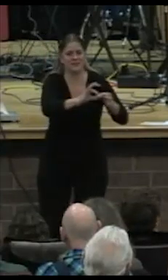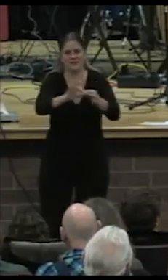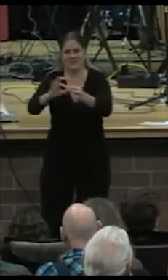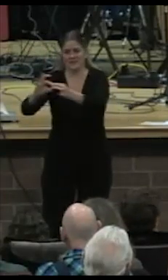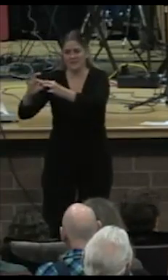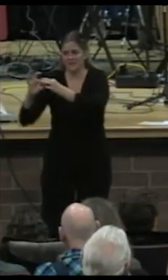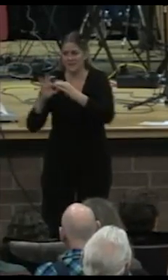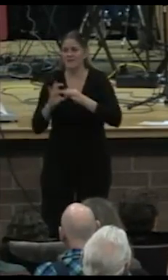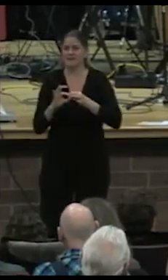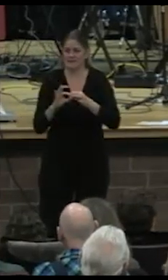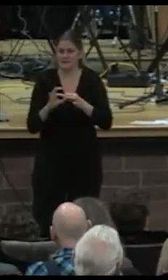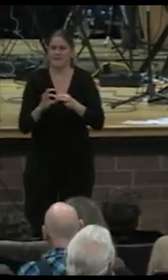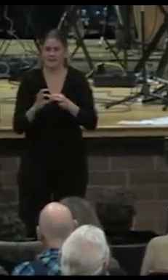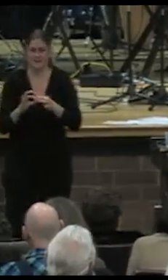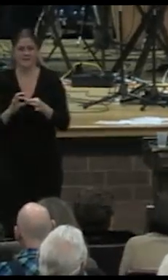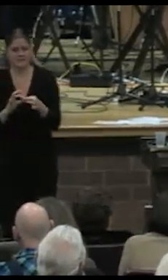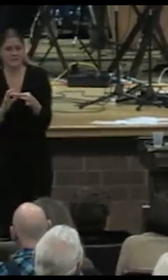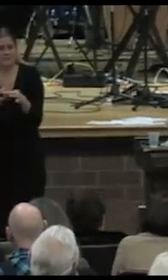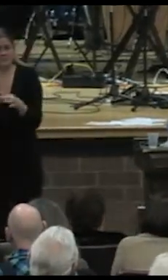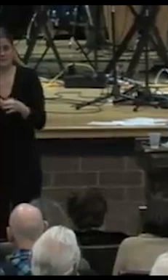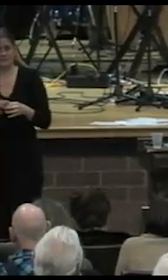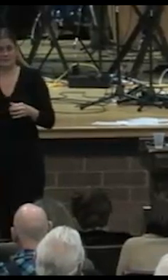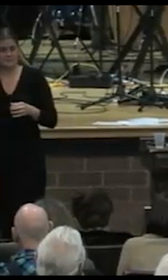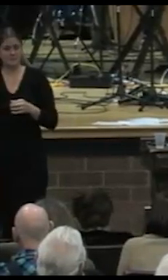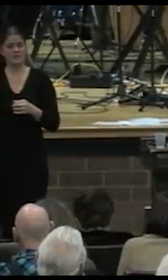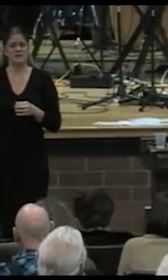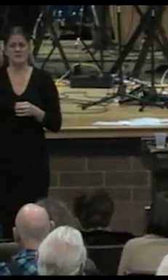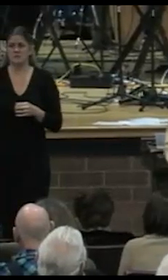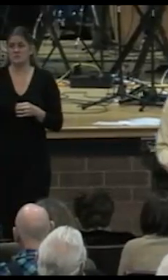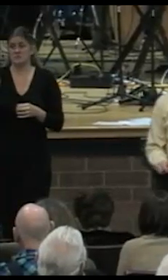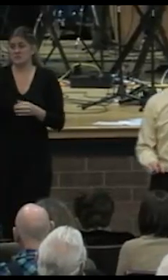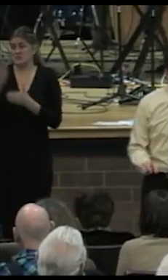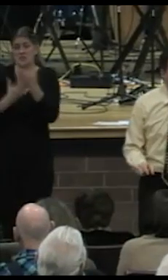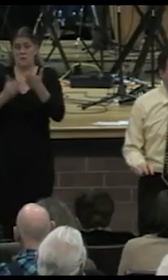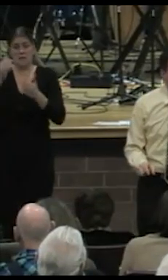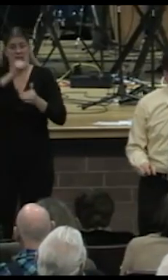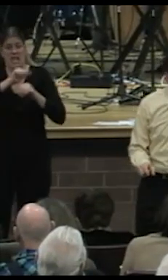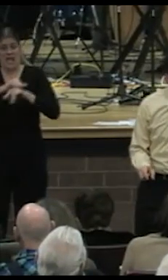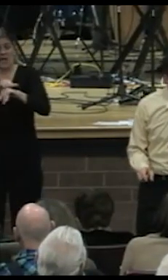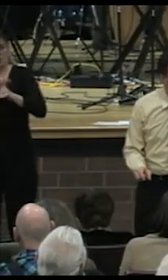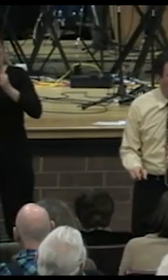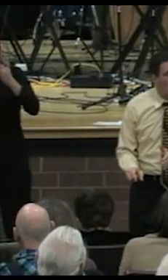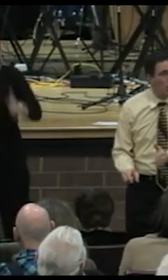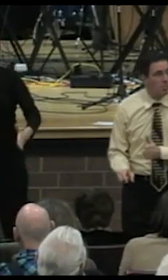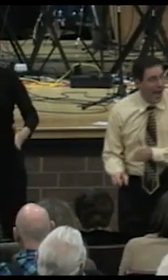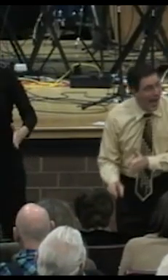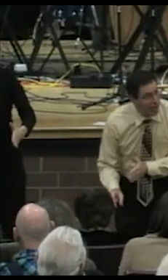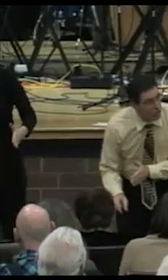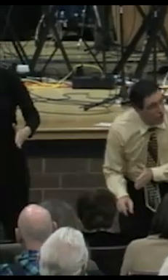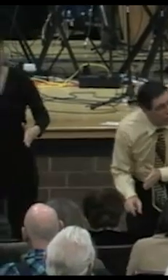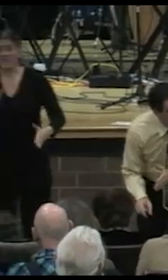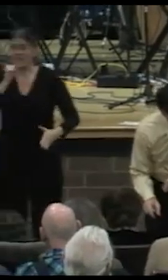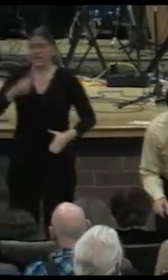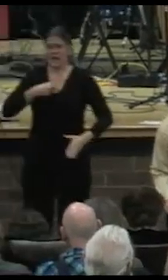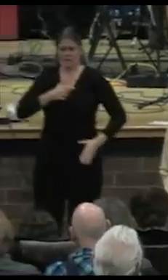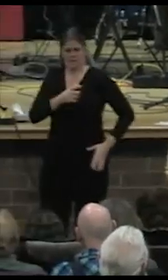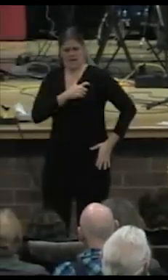unity. You know what? Somebody was the leader, and they didn't have a title or a